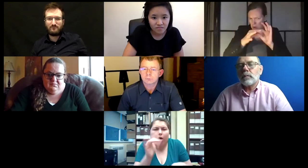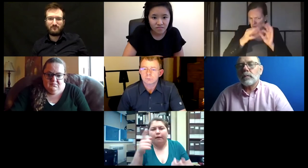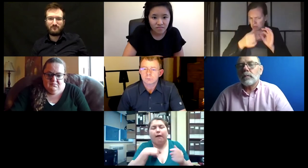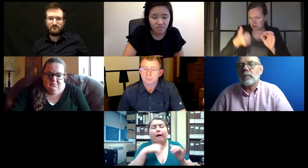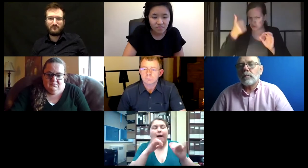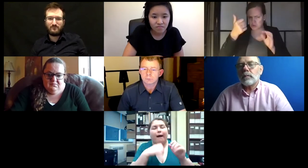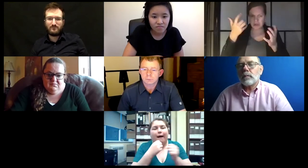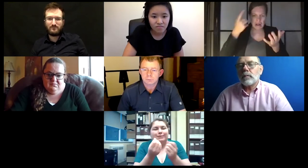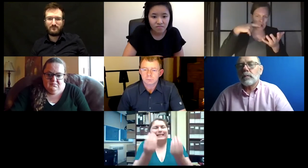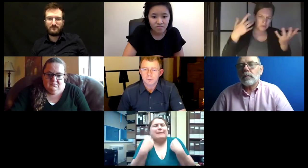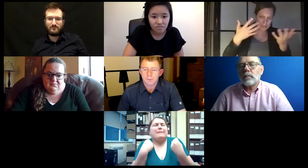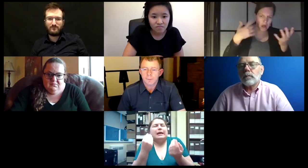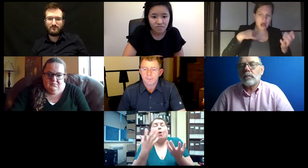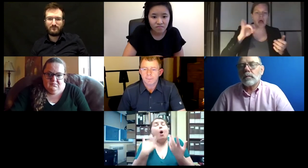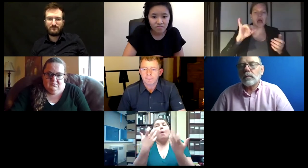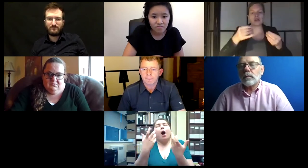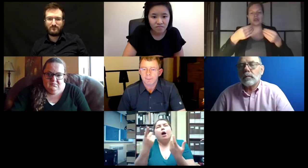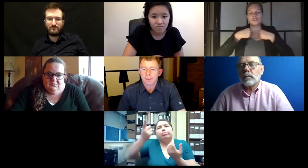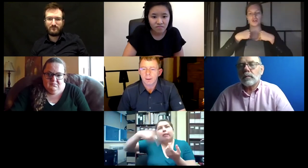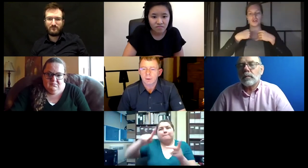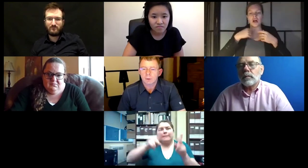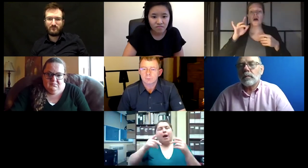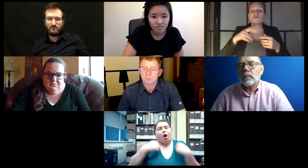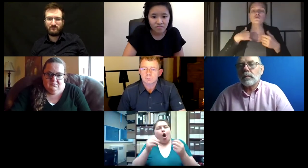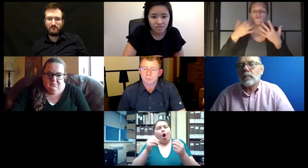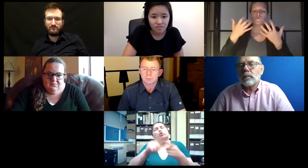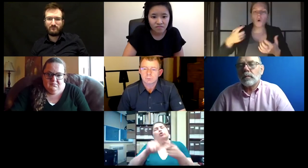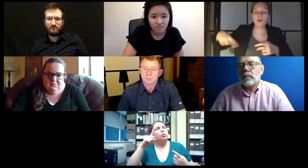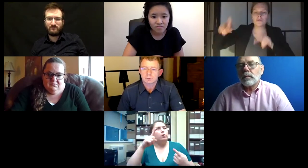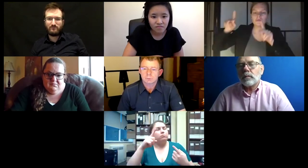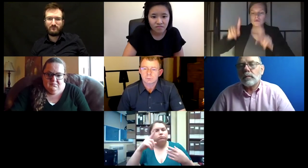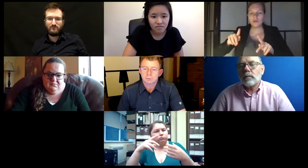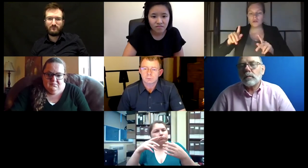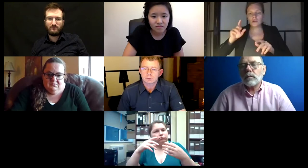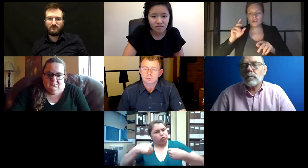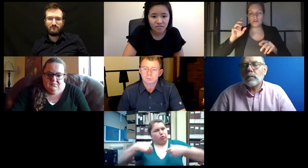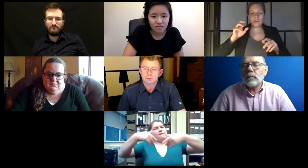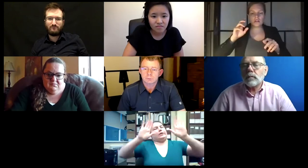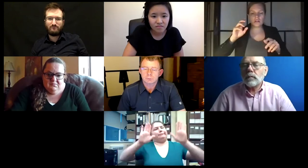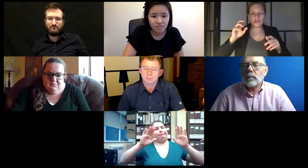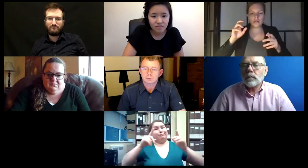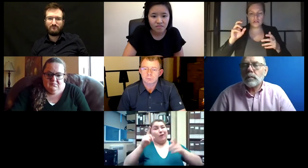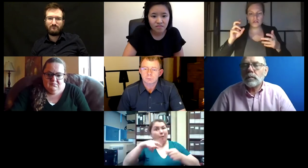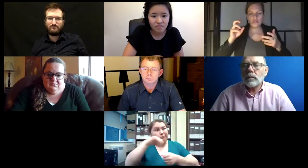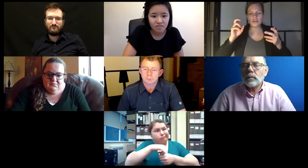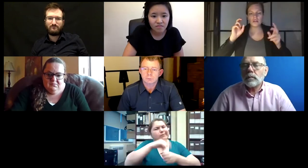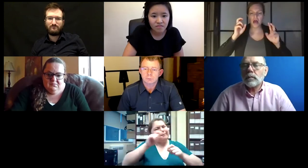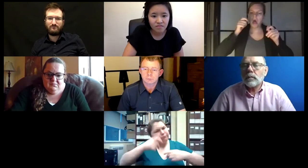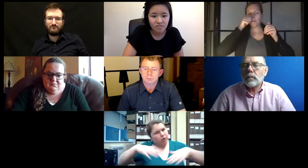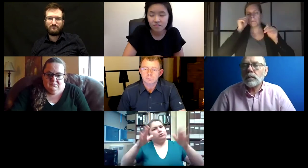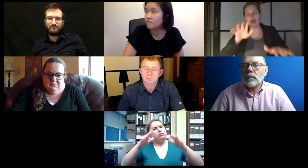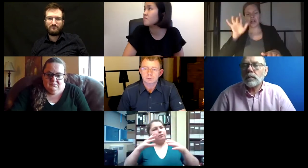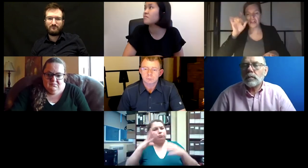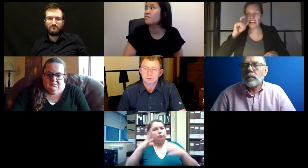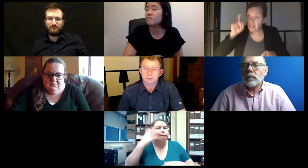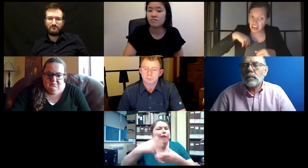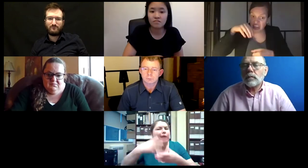know a lot of you are Ontario based, but I'm just wondering, what are the opportunities